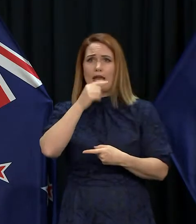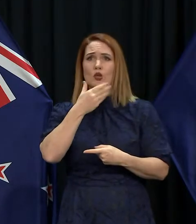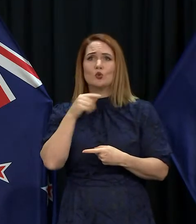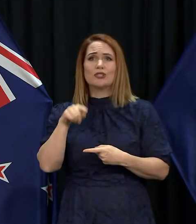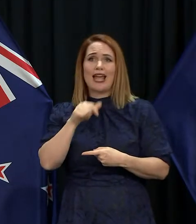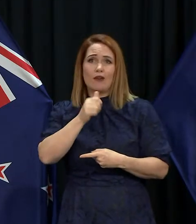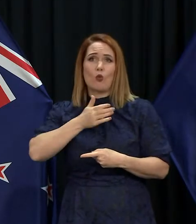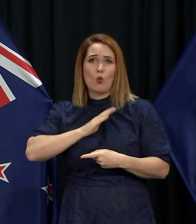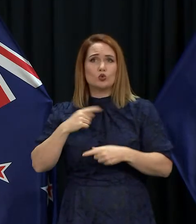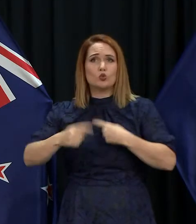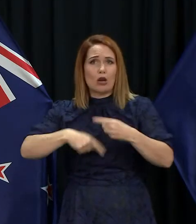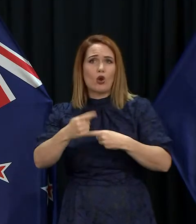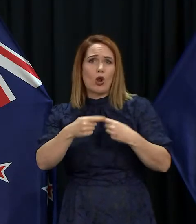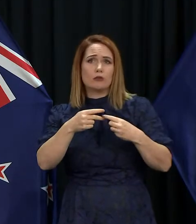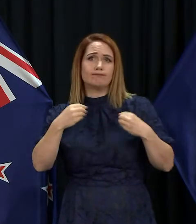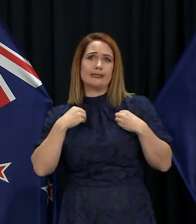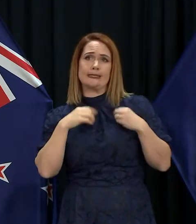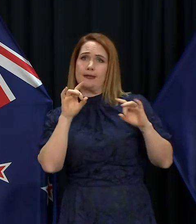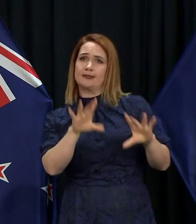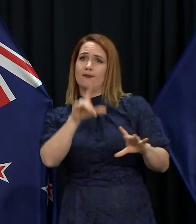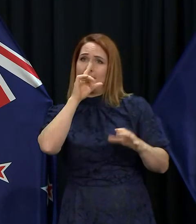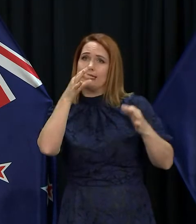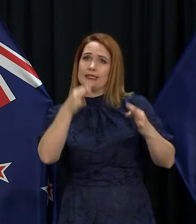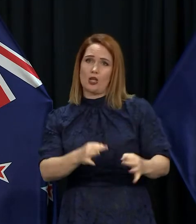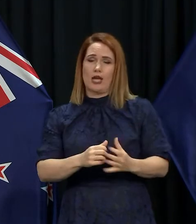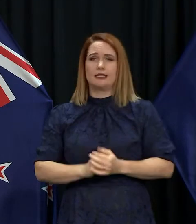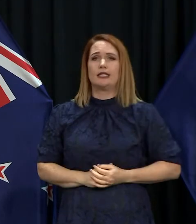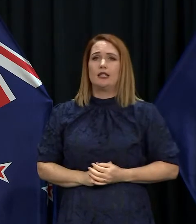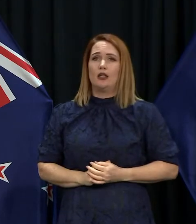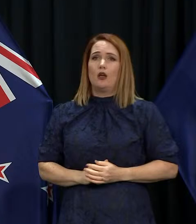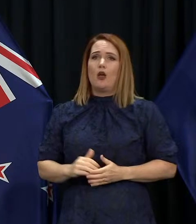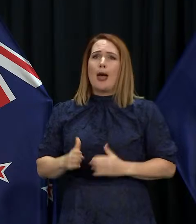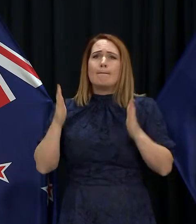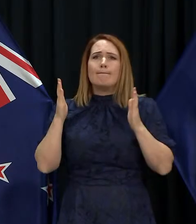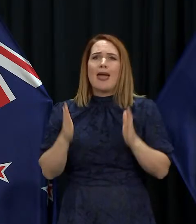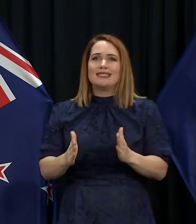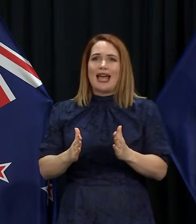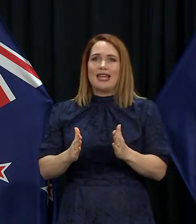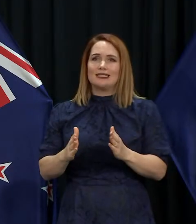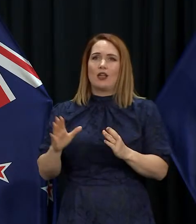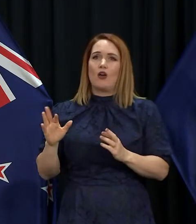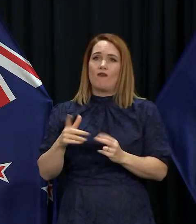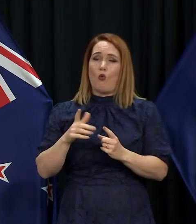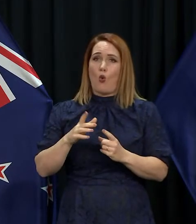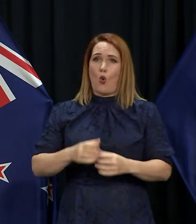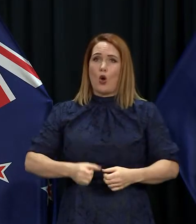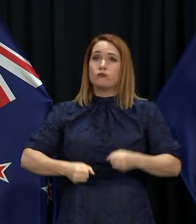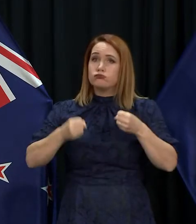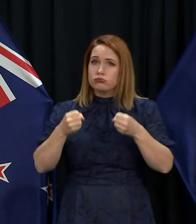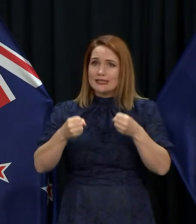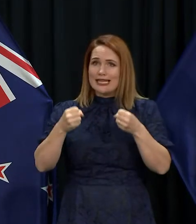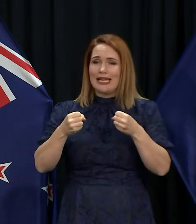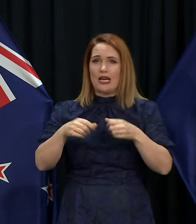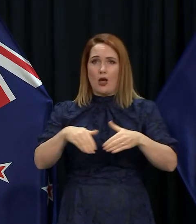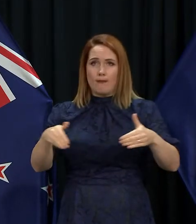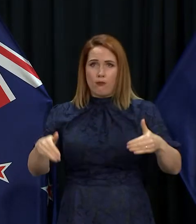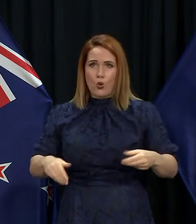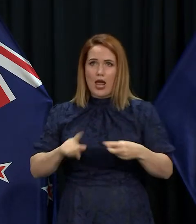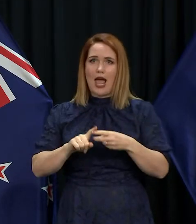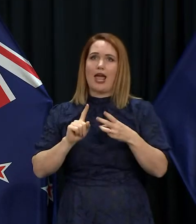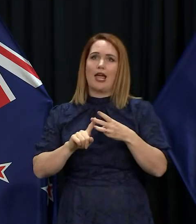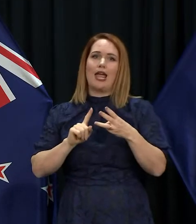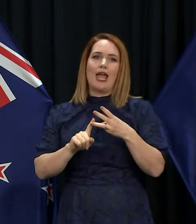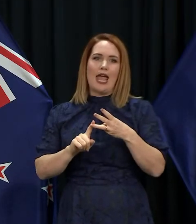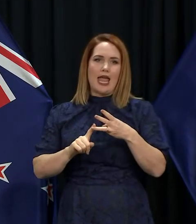use them. Government vaccine mandates for all sectors except healthcare workers, prison staff, and border workers are also no